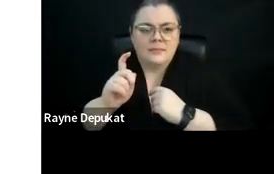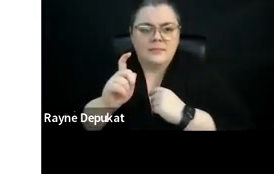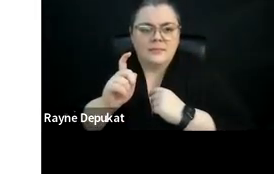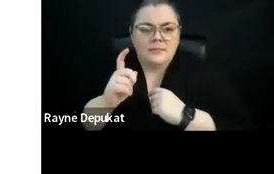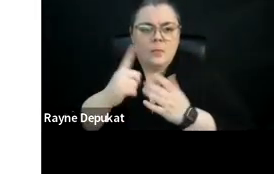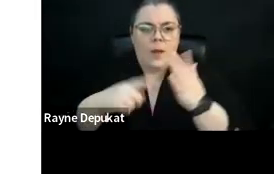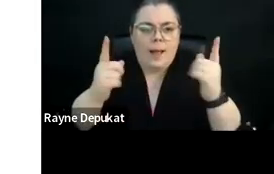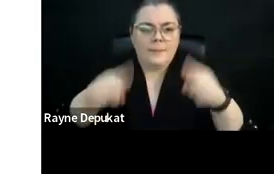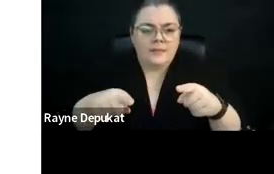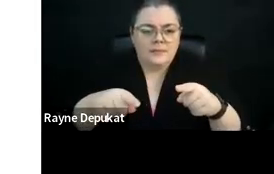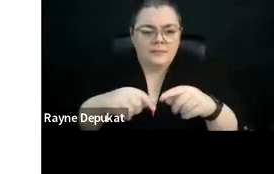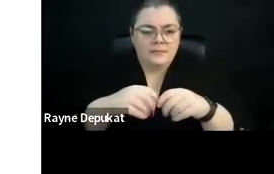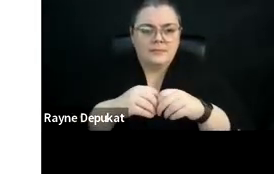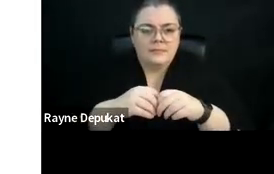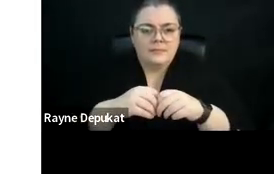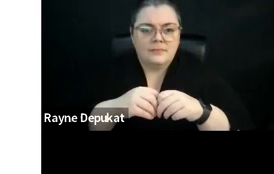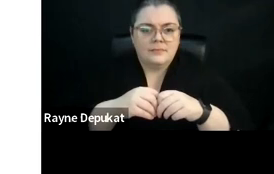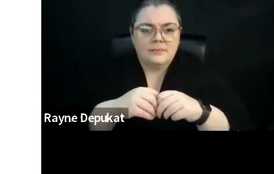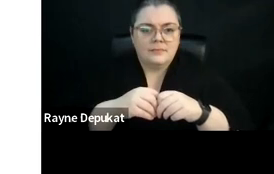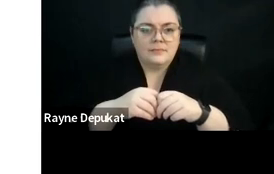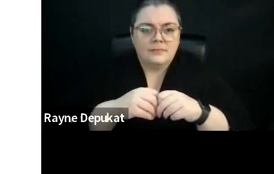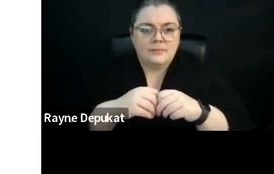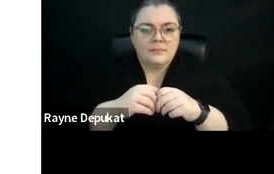Lost my place. What happened?